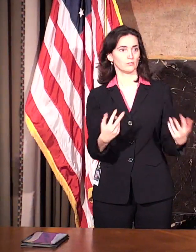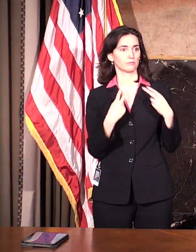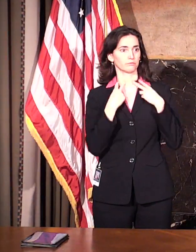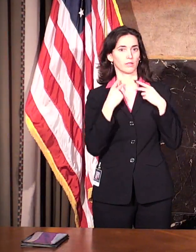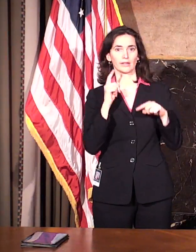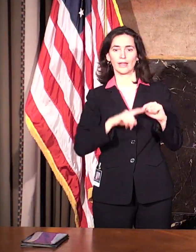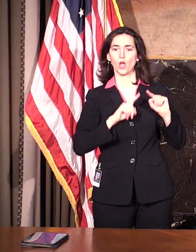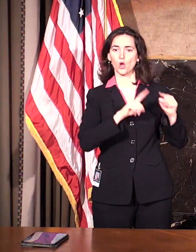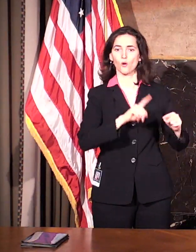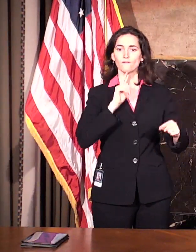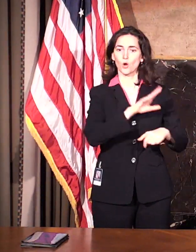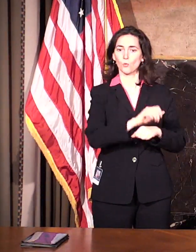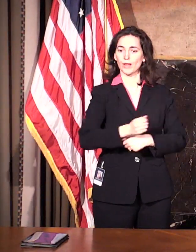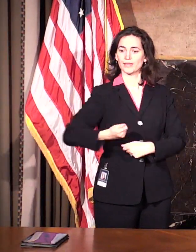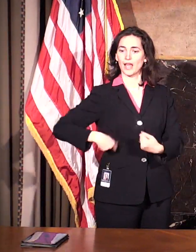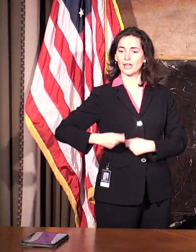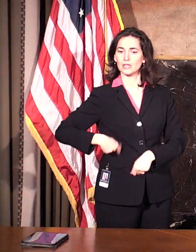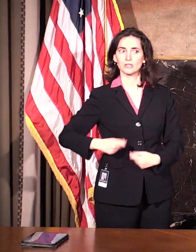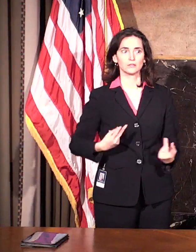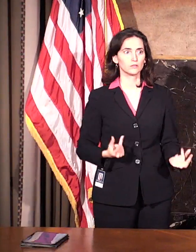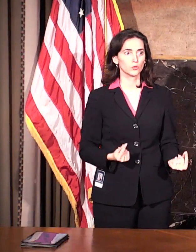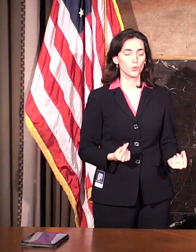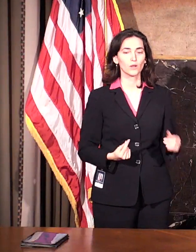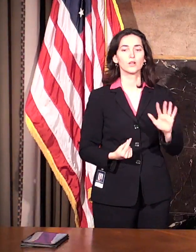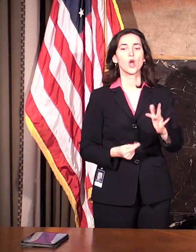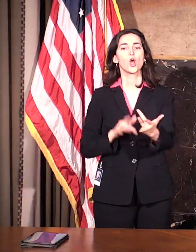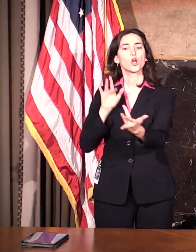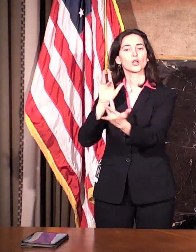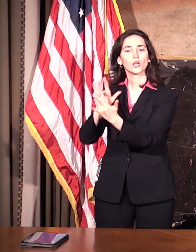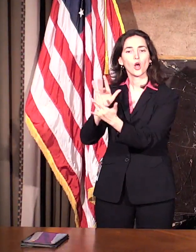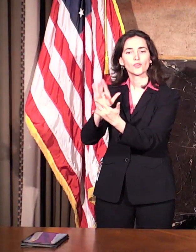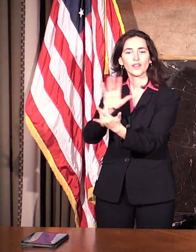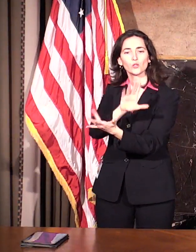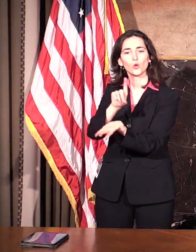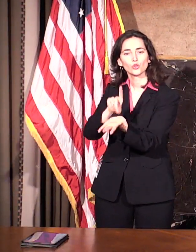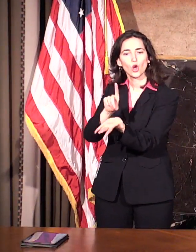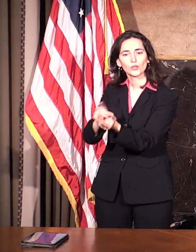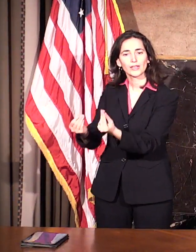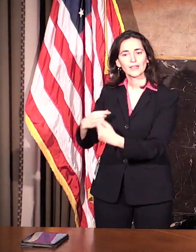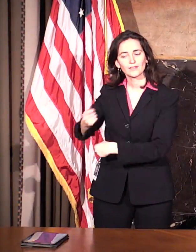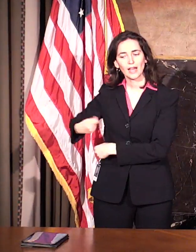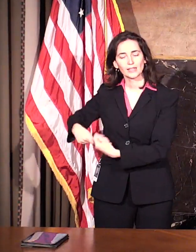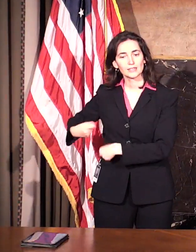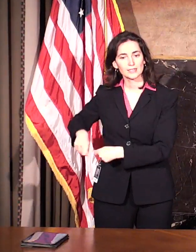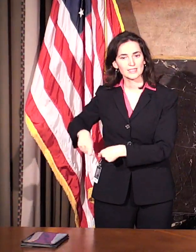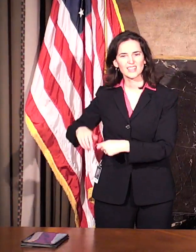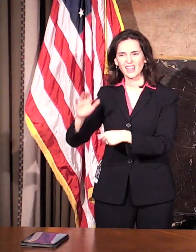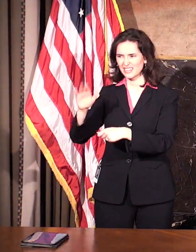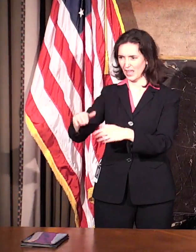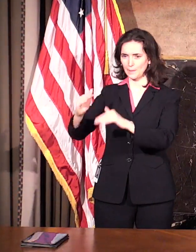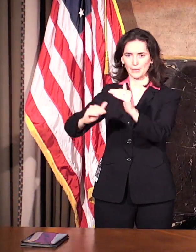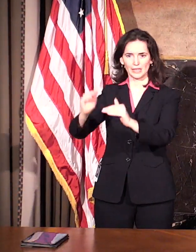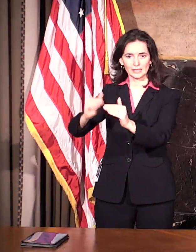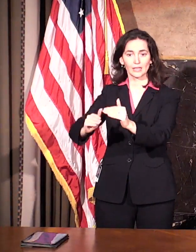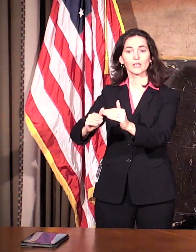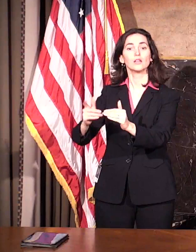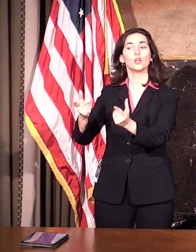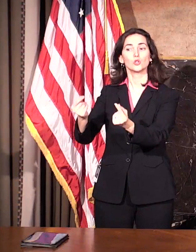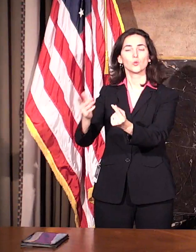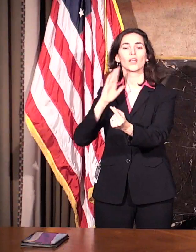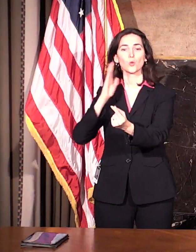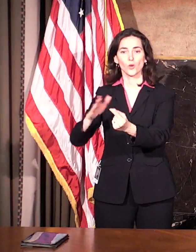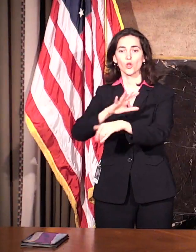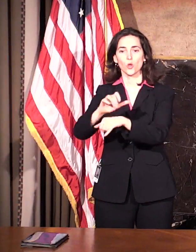because of the weather. Please communicate with your dialysis provider. This is the place where you receive dialysis. They will reschedule